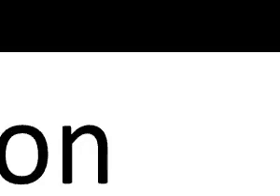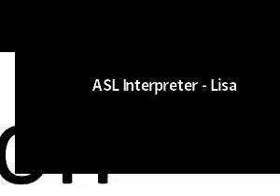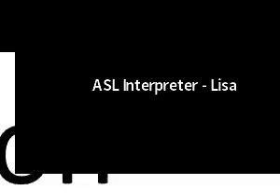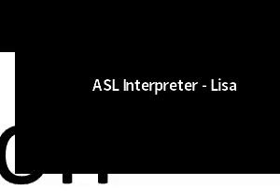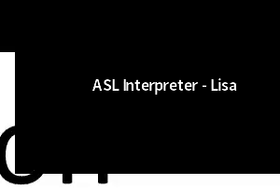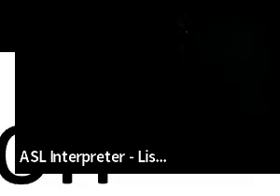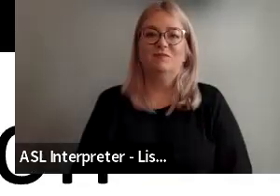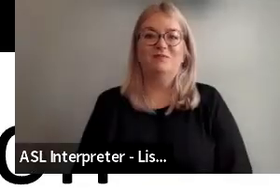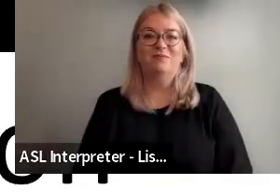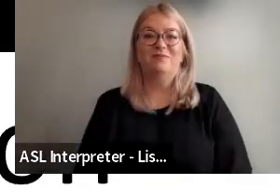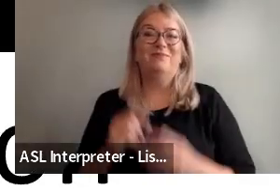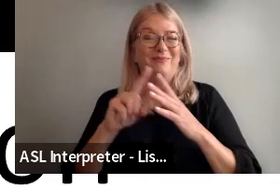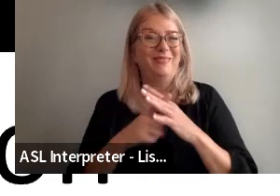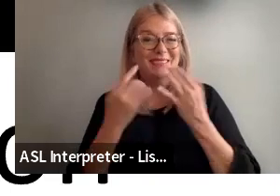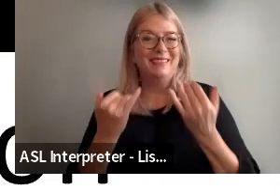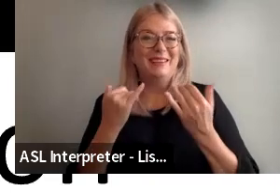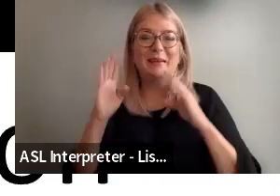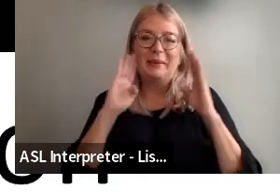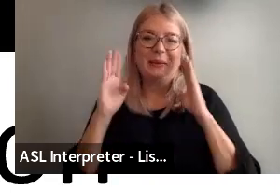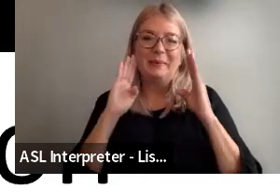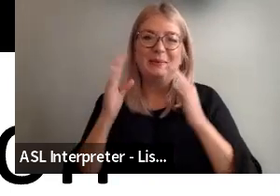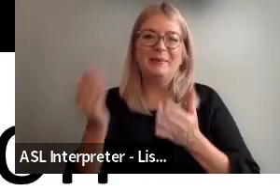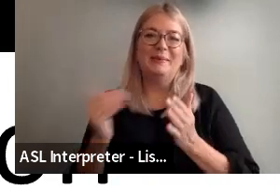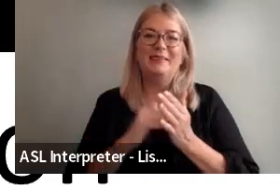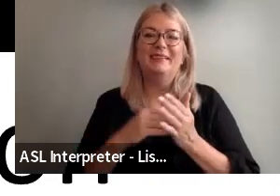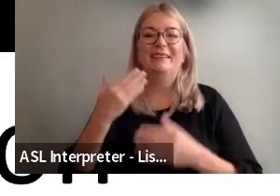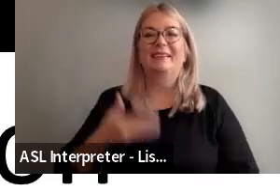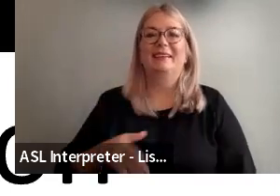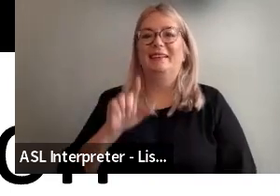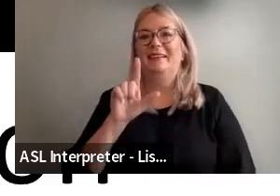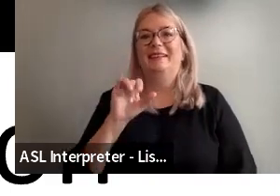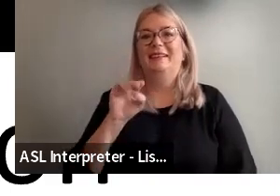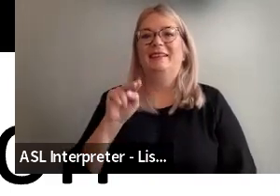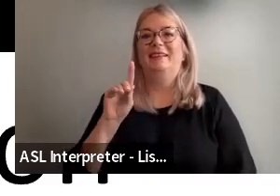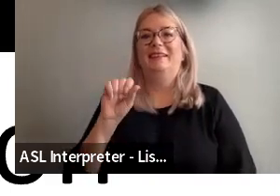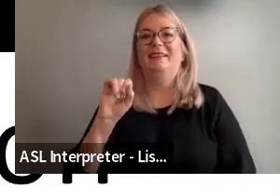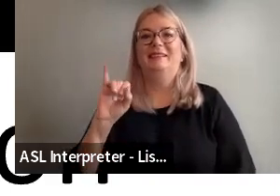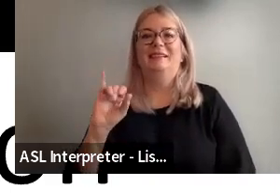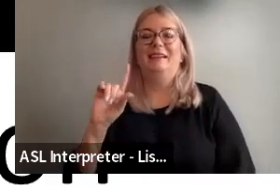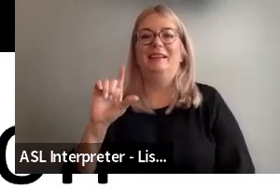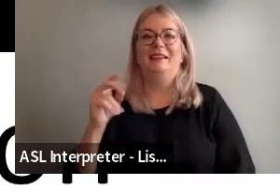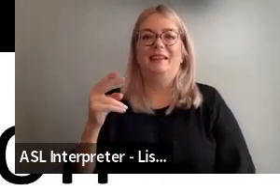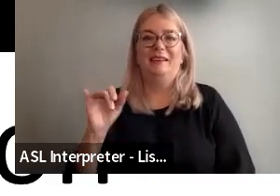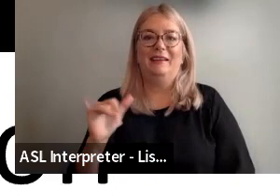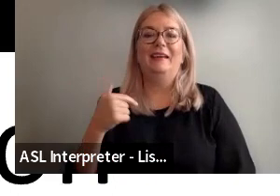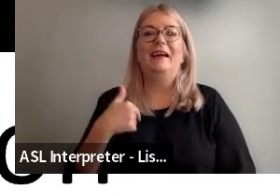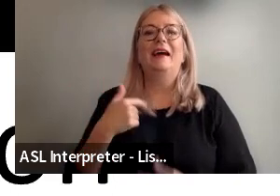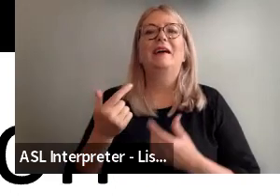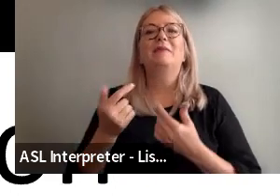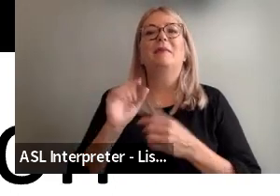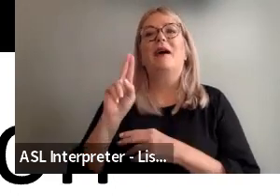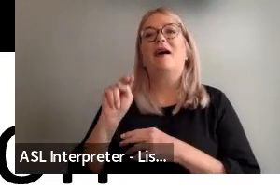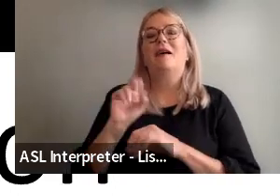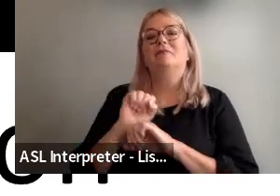Alrighty, let's get started. So hello again, my name is Lindsay Leahy and I'm the Unemployment Insurance Division Director here at the